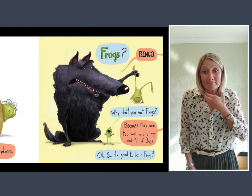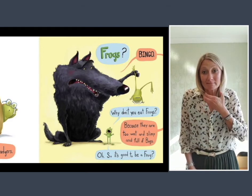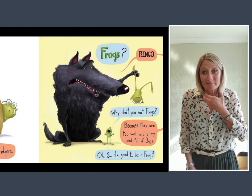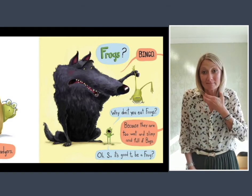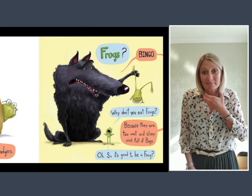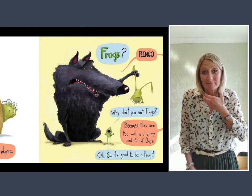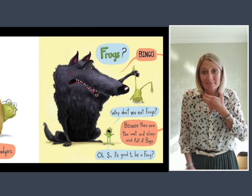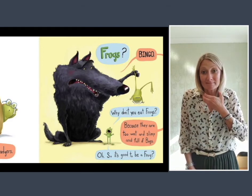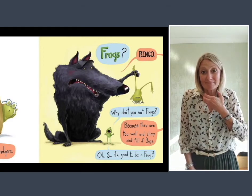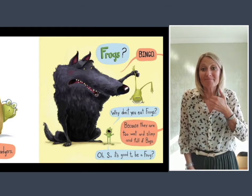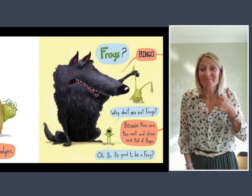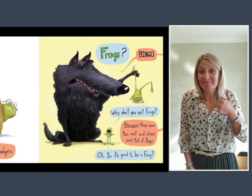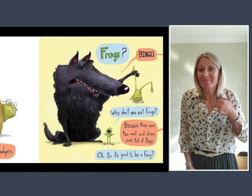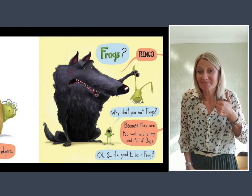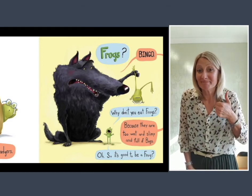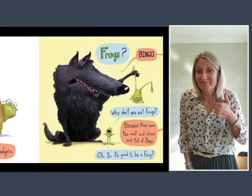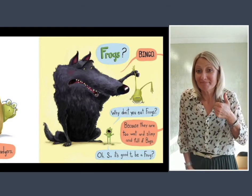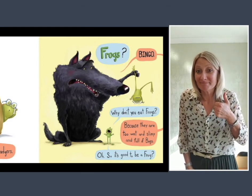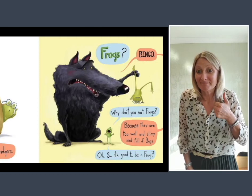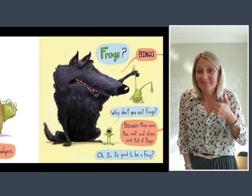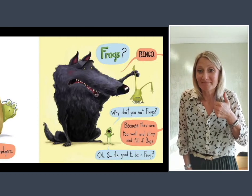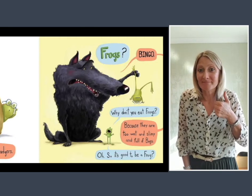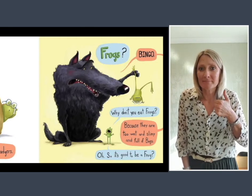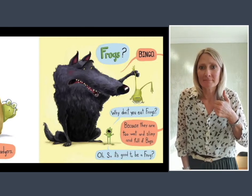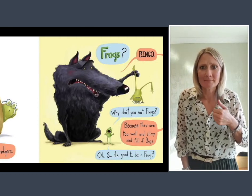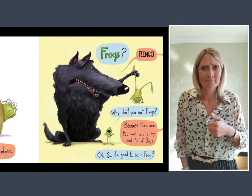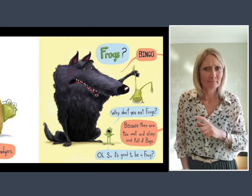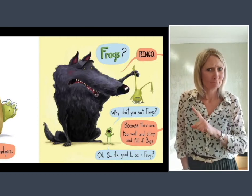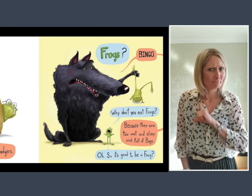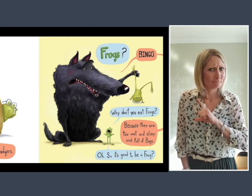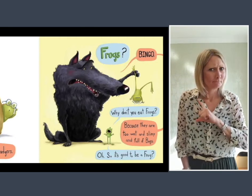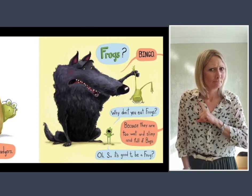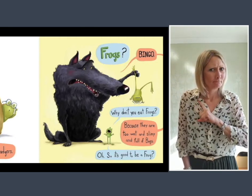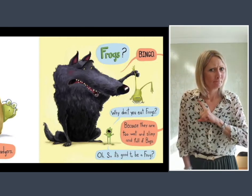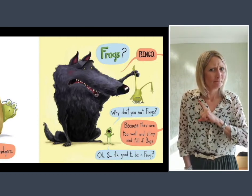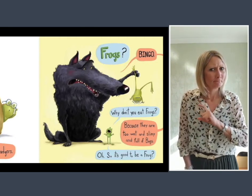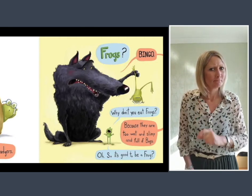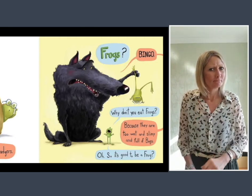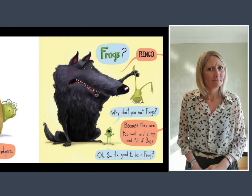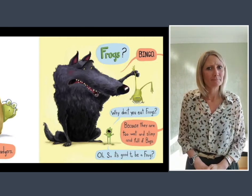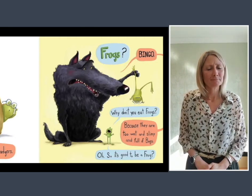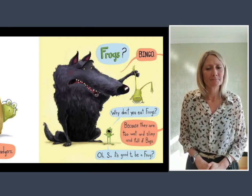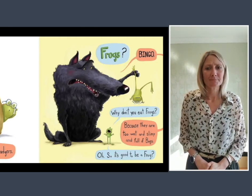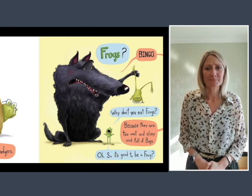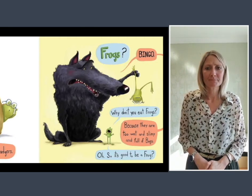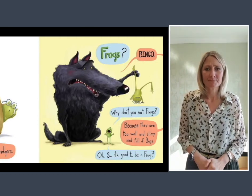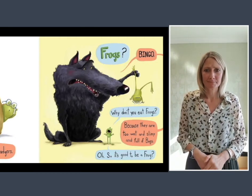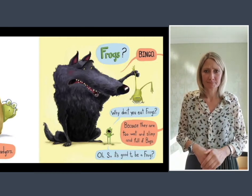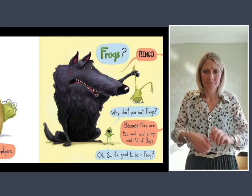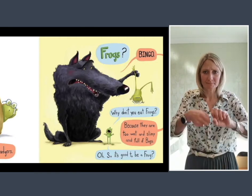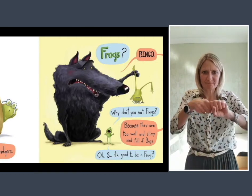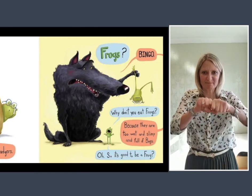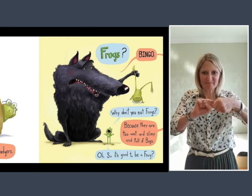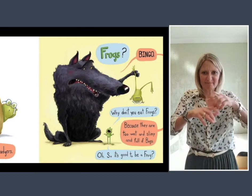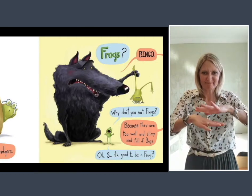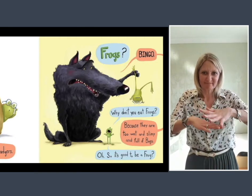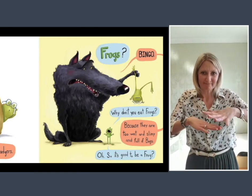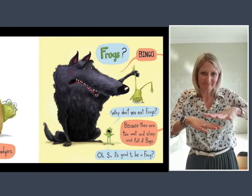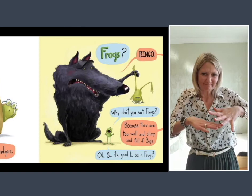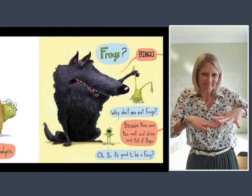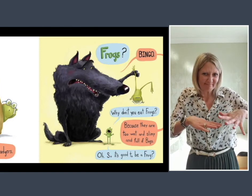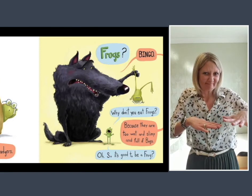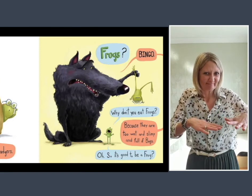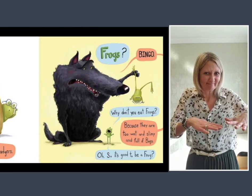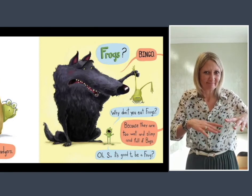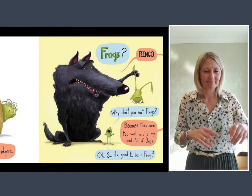Frogs? Bingo! Why don't you eat frogs? Because they are too wet and slimy and